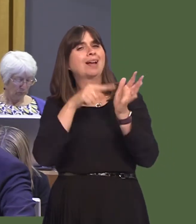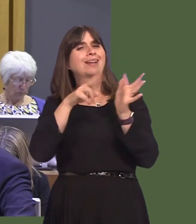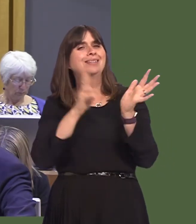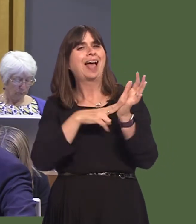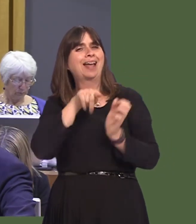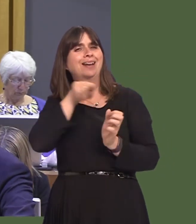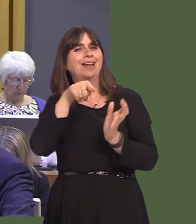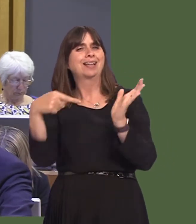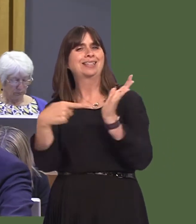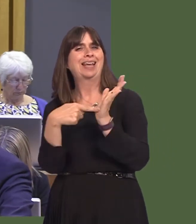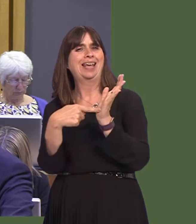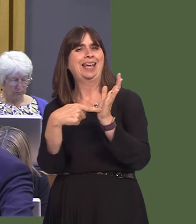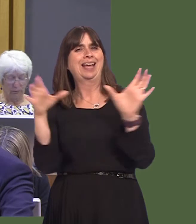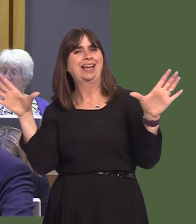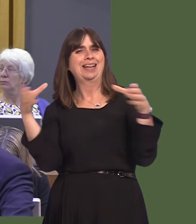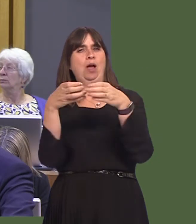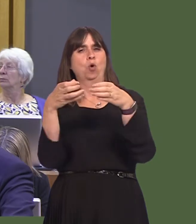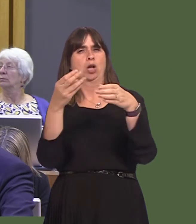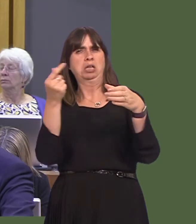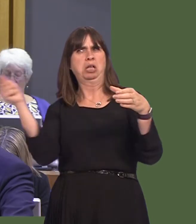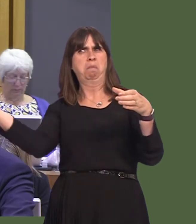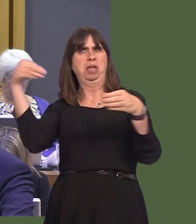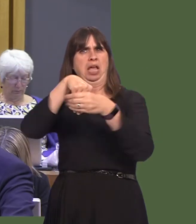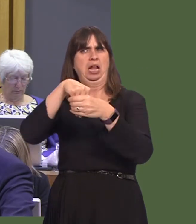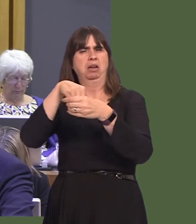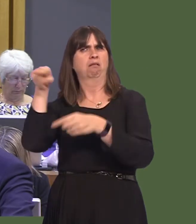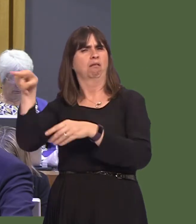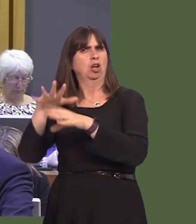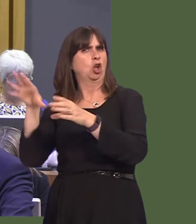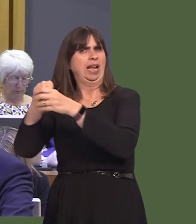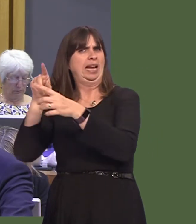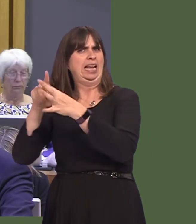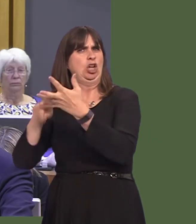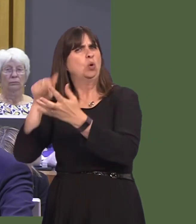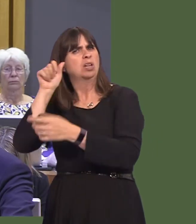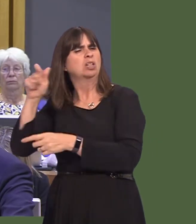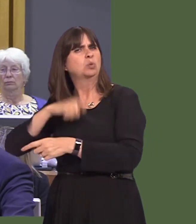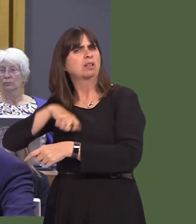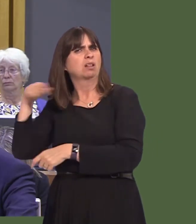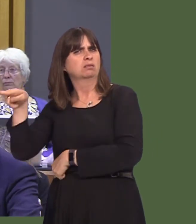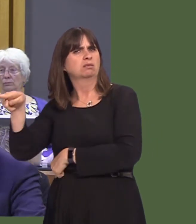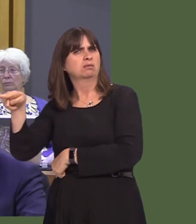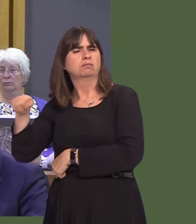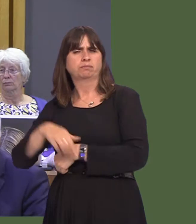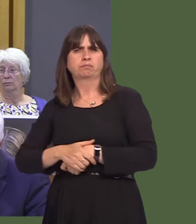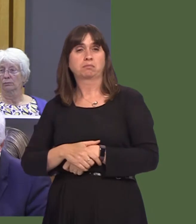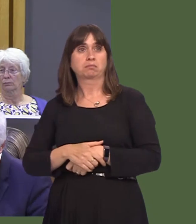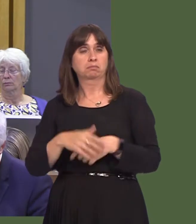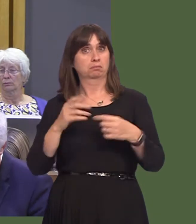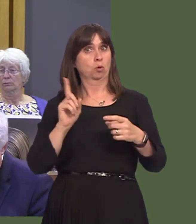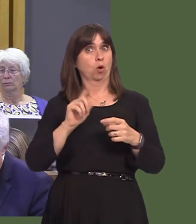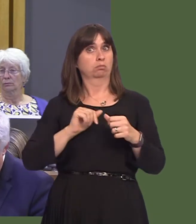the 10T network. For example, Switzerland is. Is that something Cabinet has discussed in terms